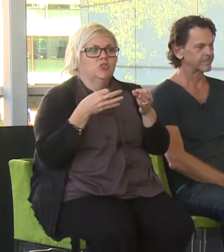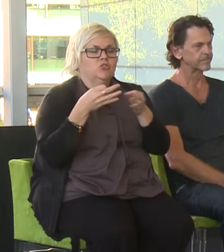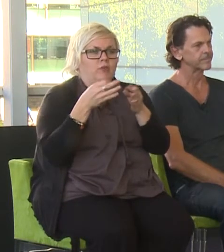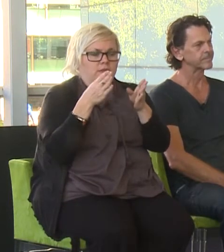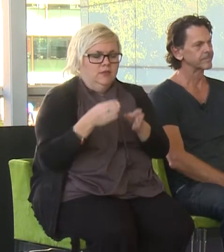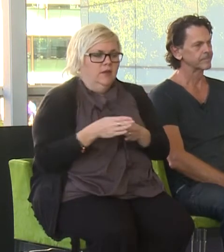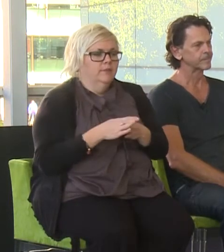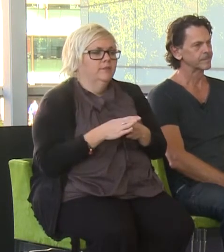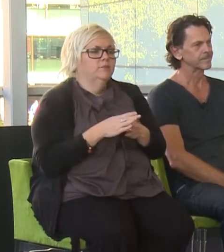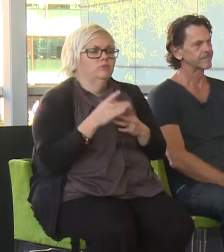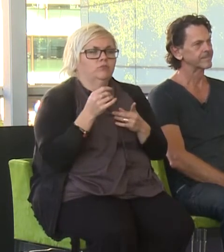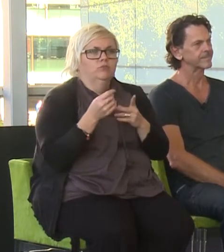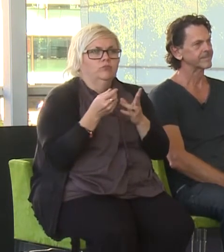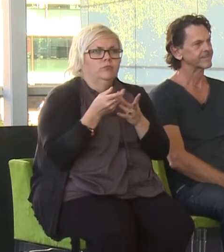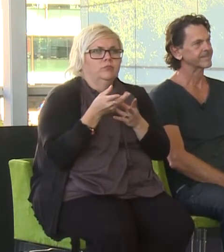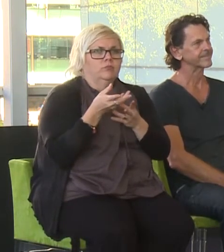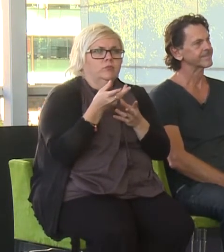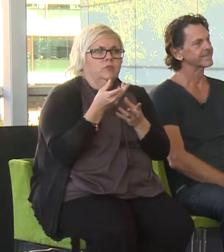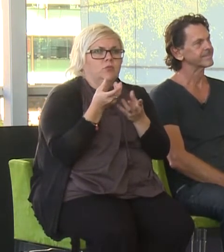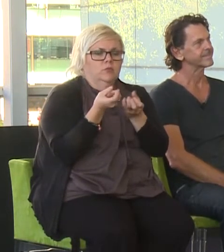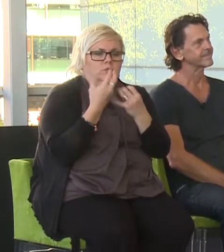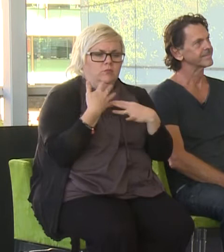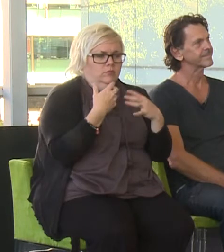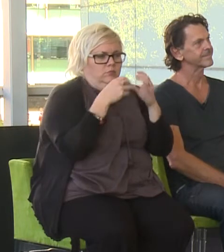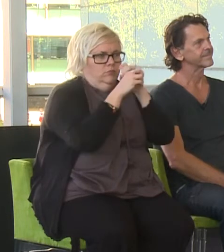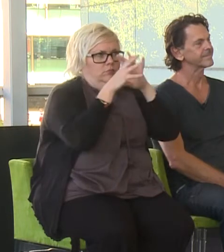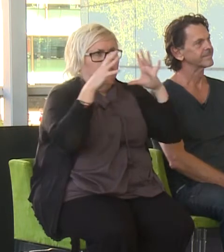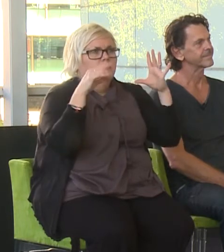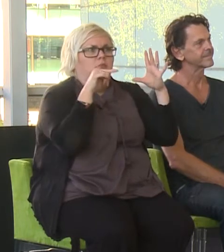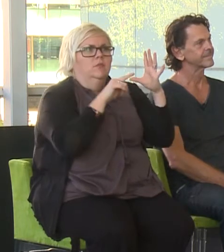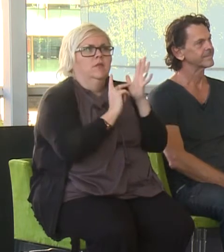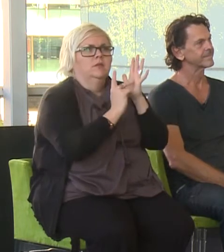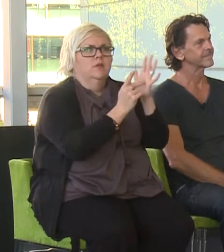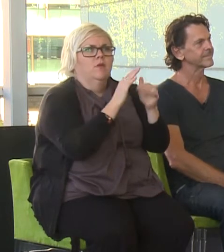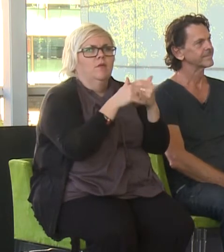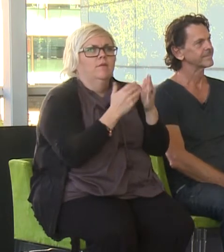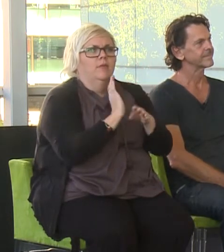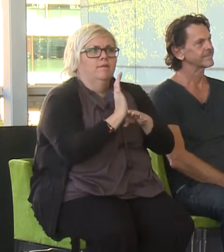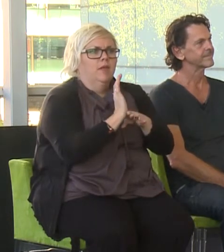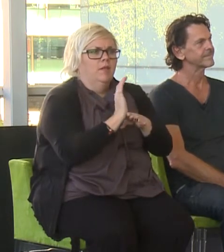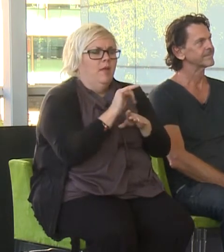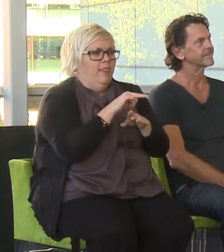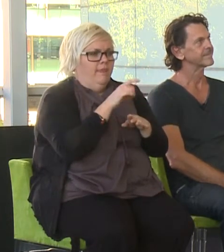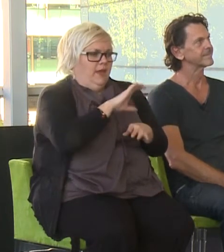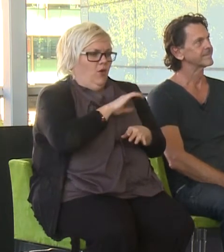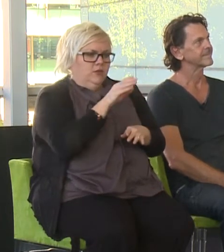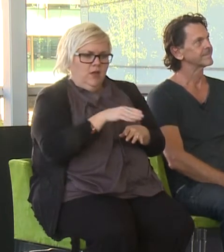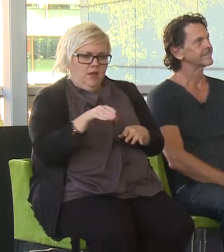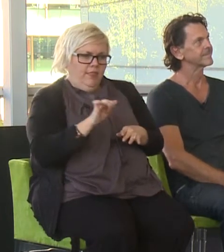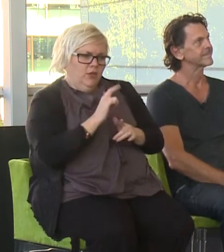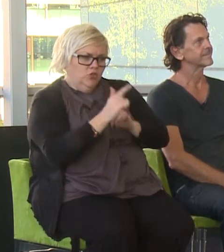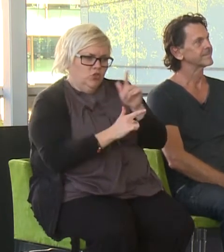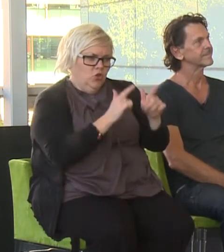overarching design aesthetic of the film, the nature of the dramatic action, the journey of the characters, and reflect